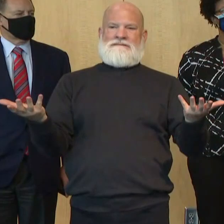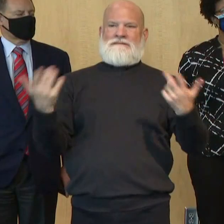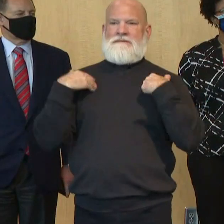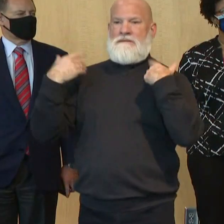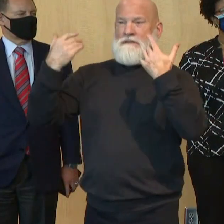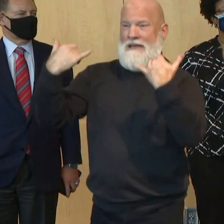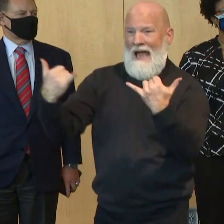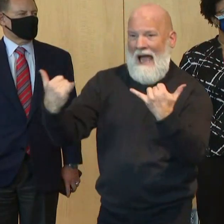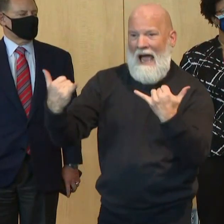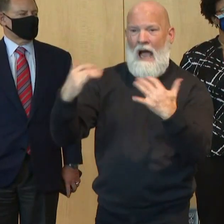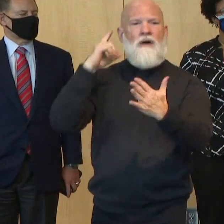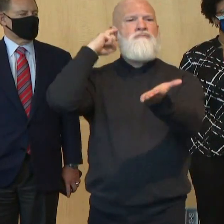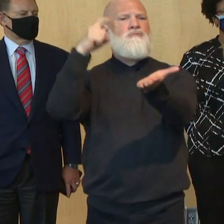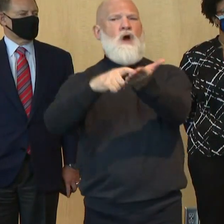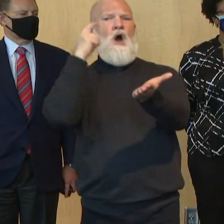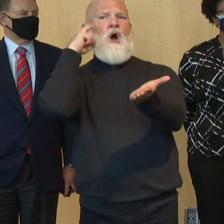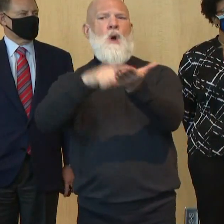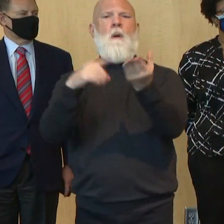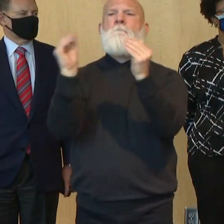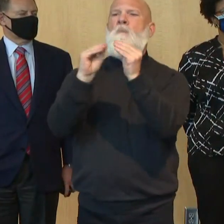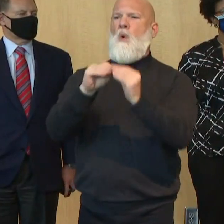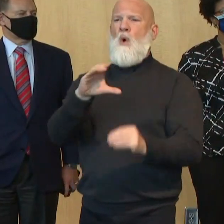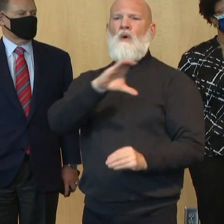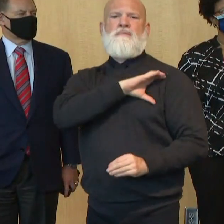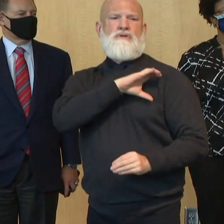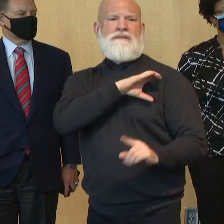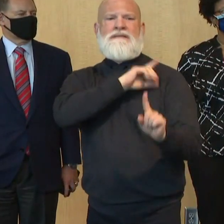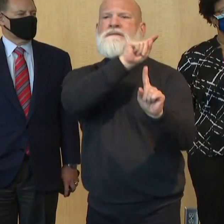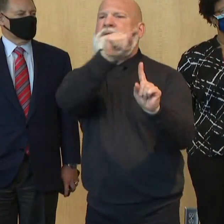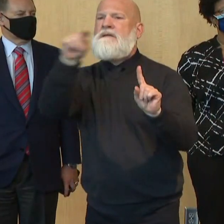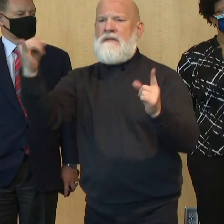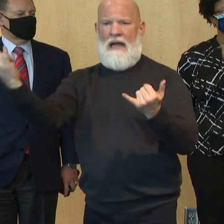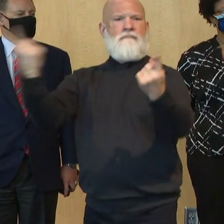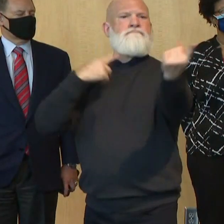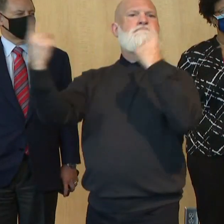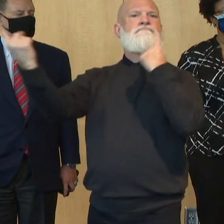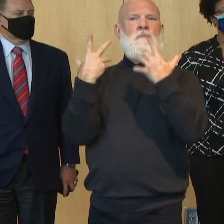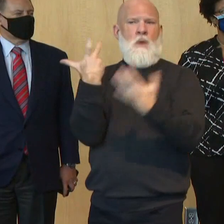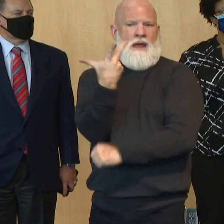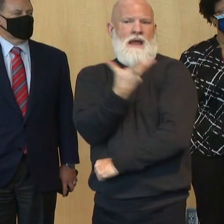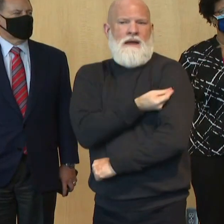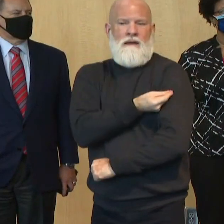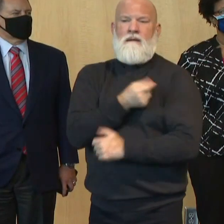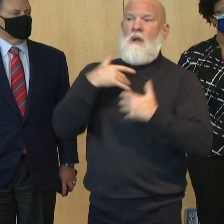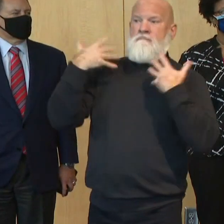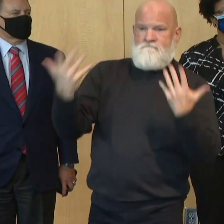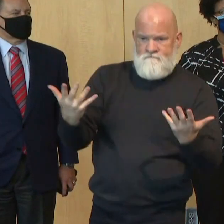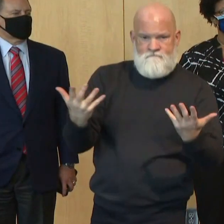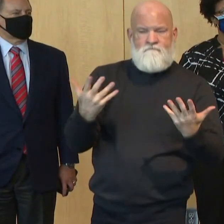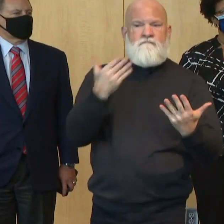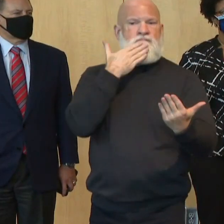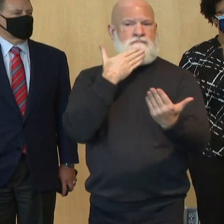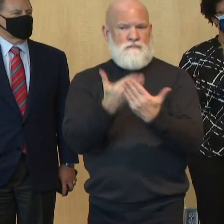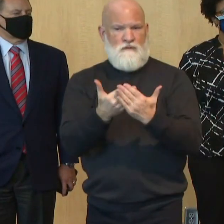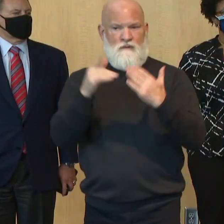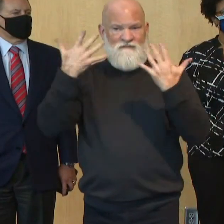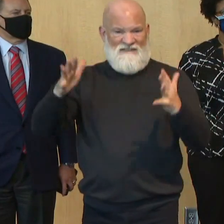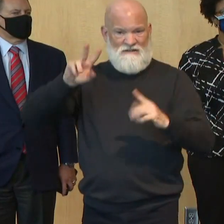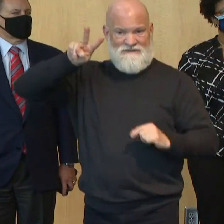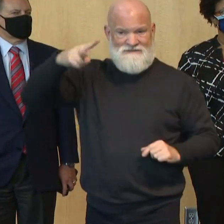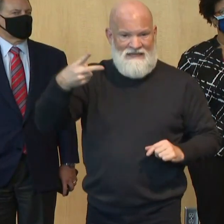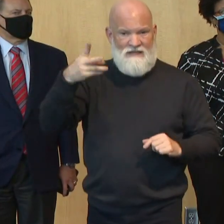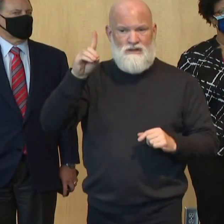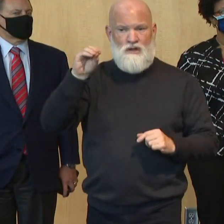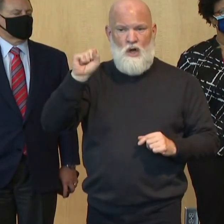law enforcement come in because people they're working with have gotten their second dose, they have gotten over that, they're seeing that there was